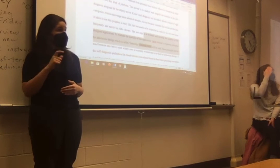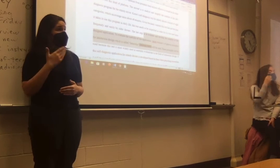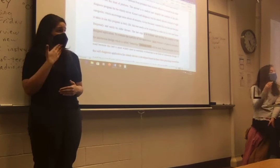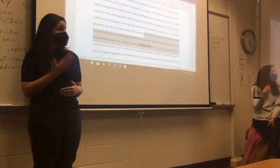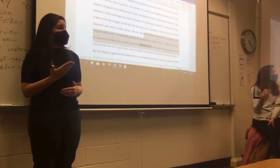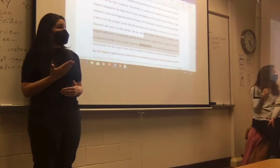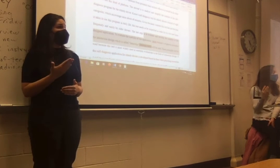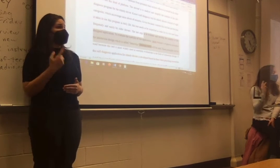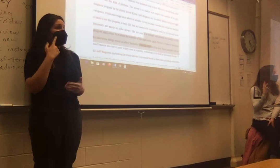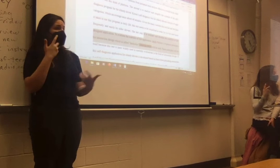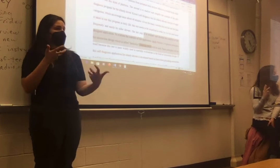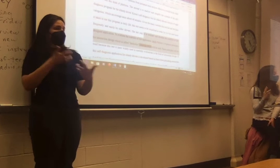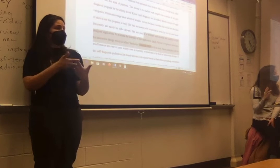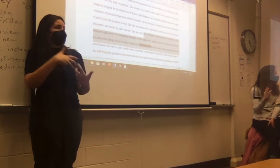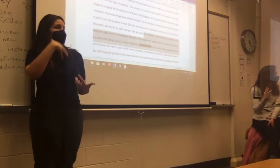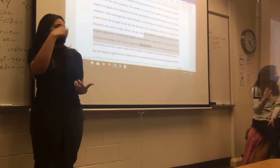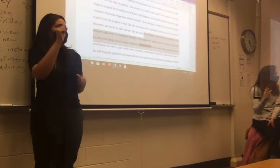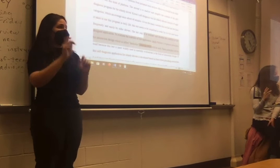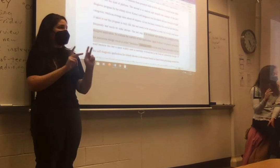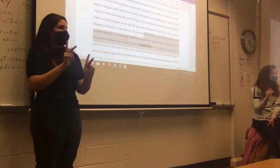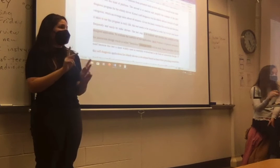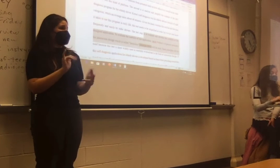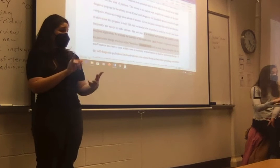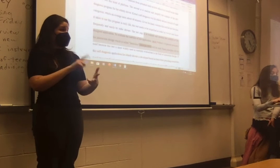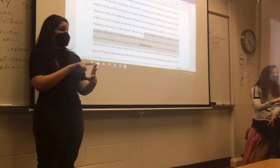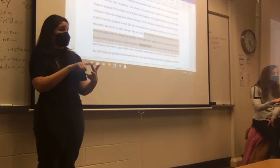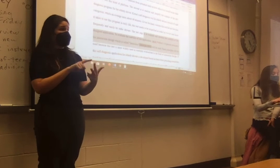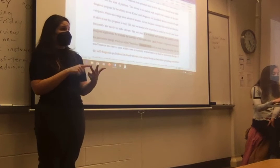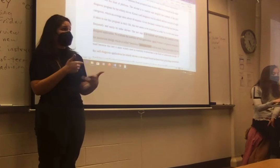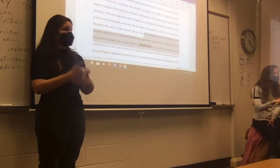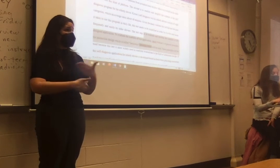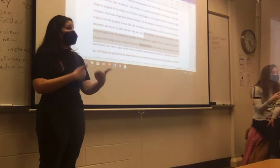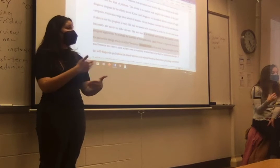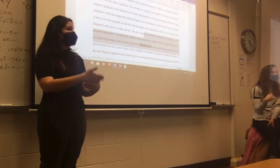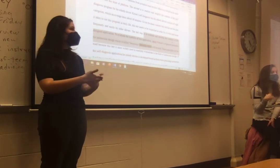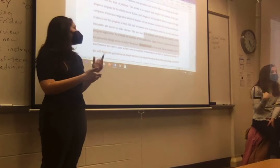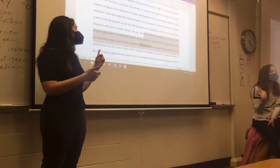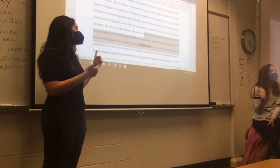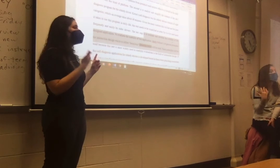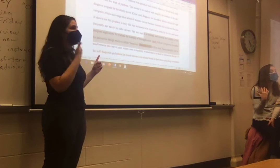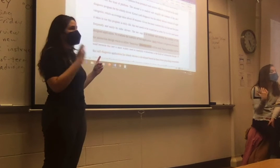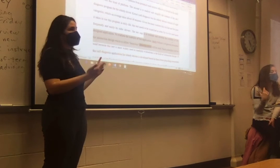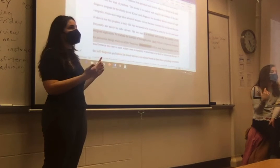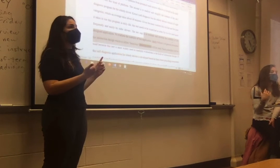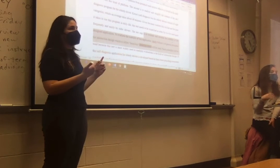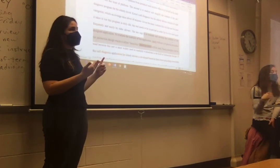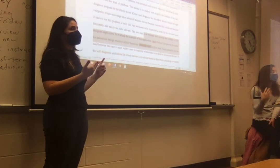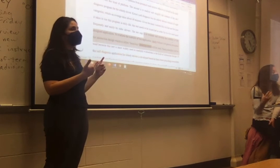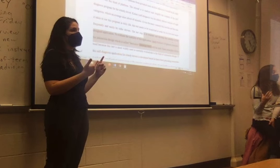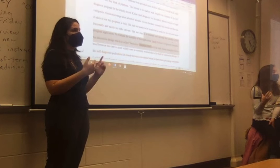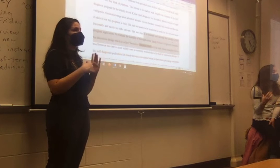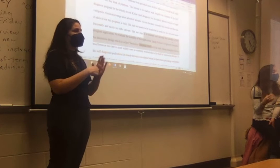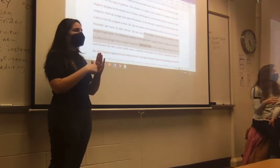So he's saying, these are my 3 steps. This is a good example of how you can test your proposal, right? So